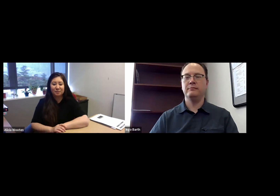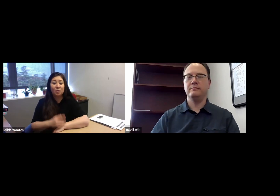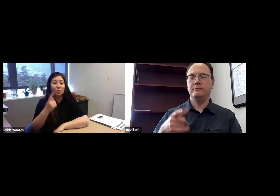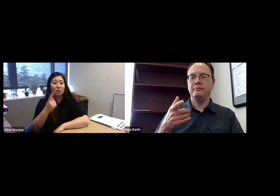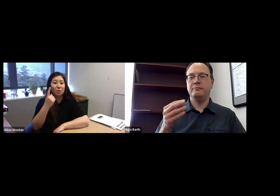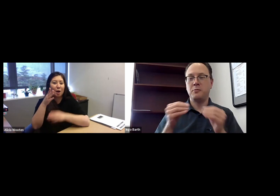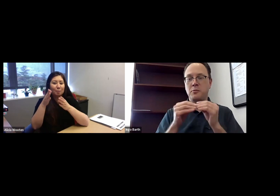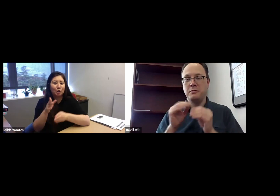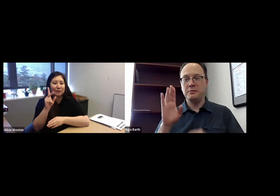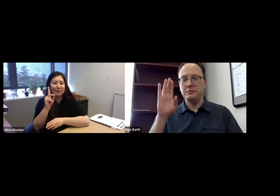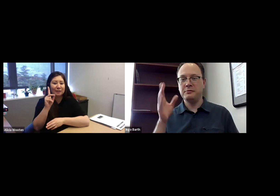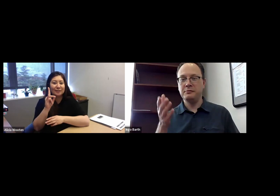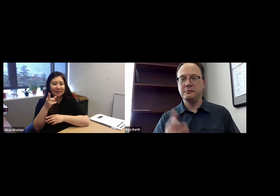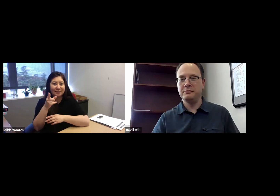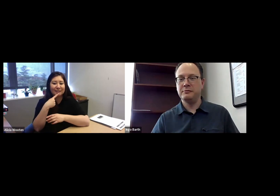Thank you.